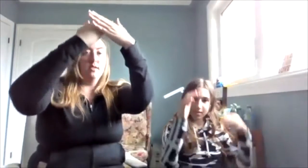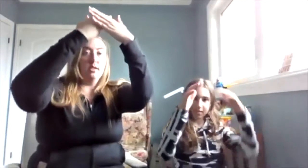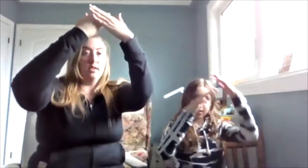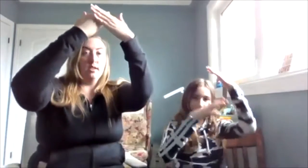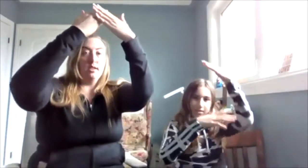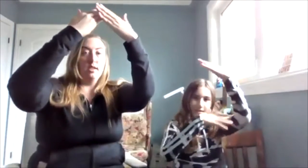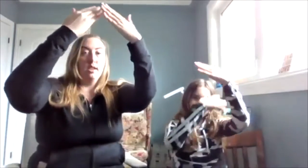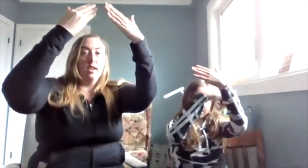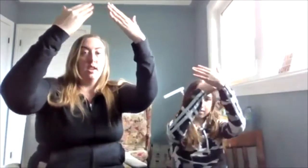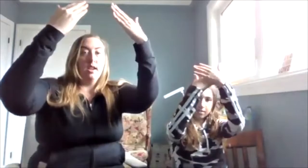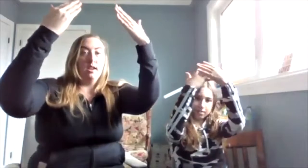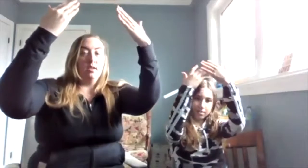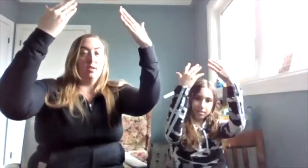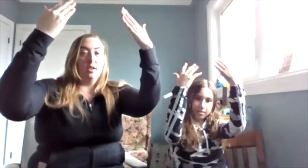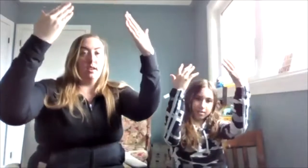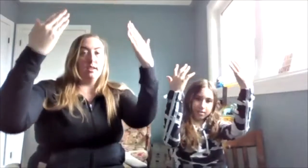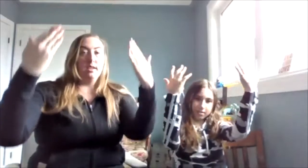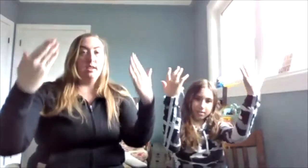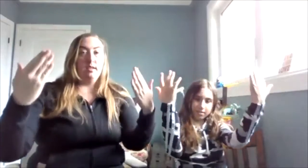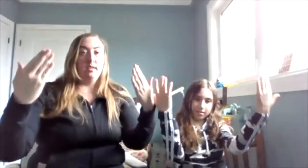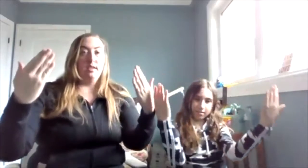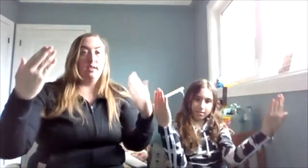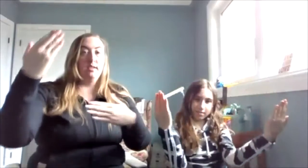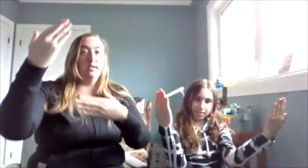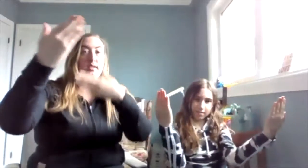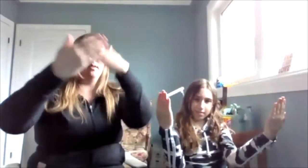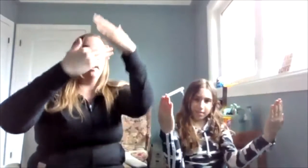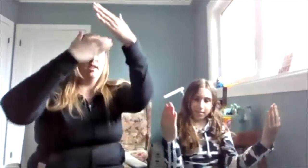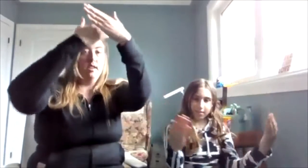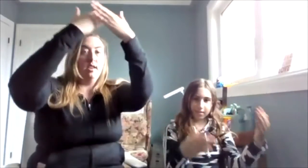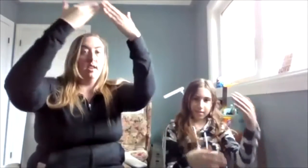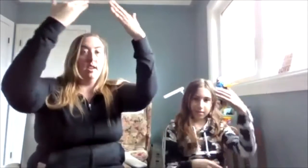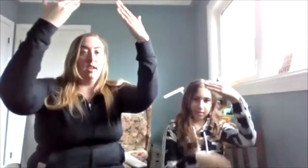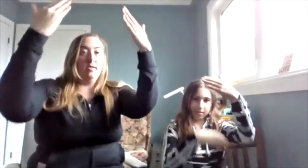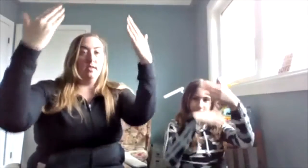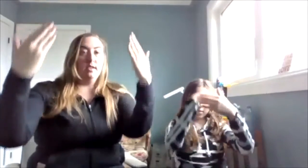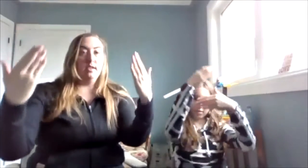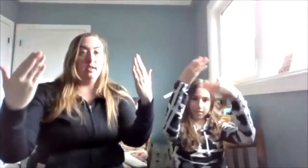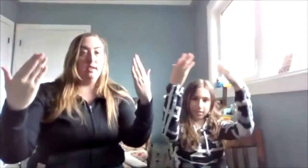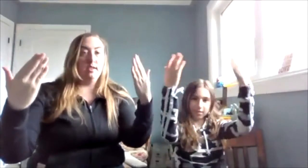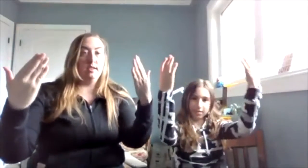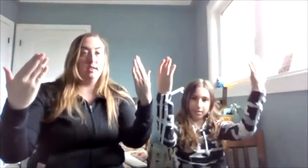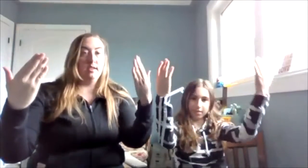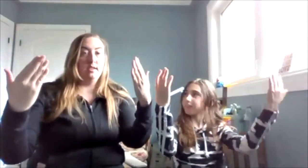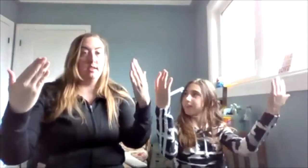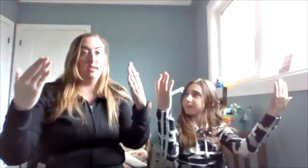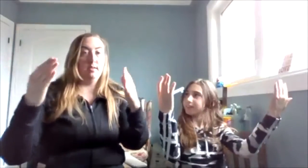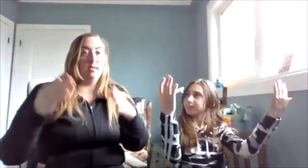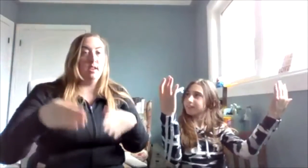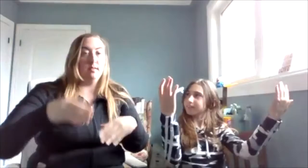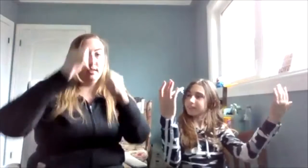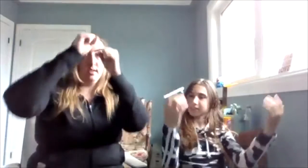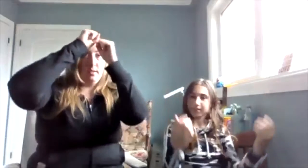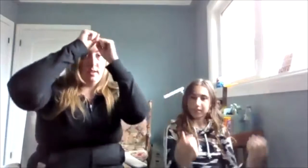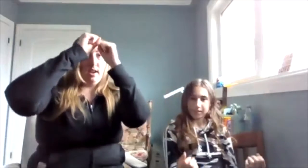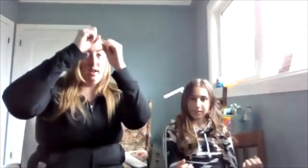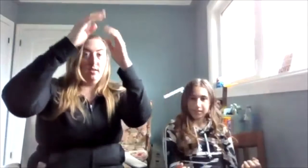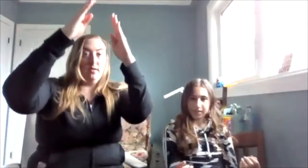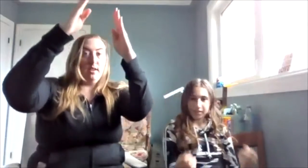each other and go across and down. So, heaven. Good job. Yep. So, Our